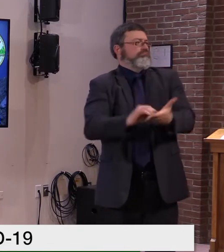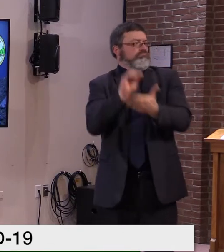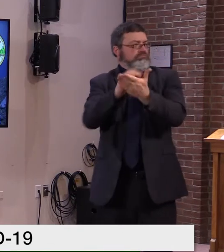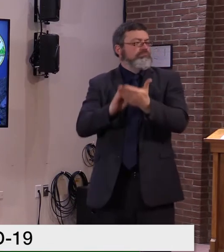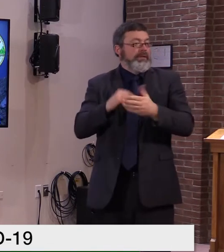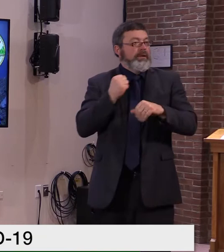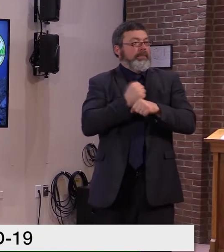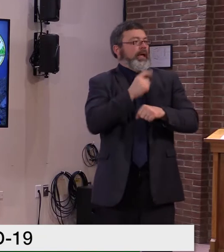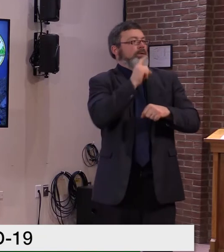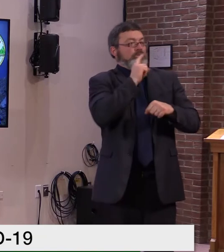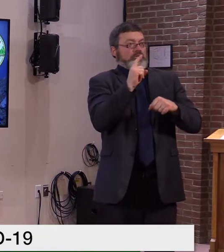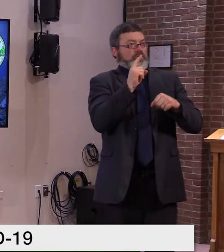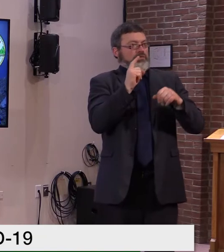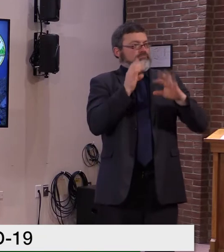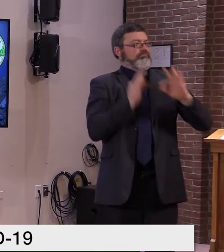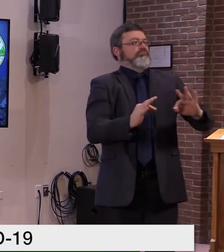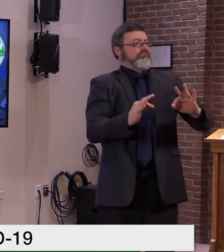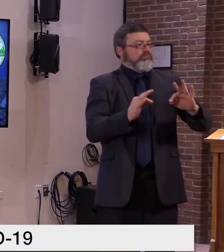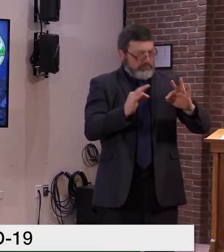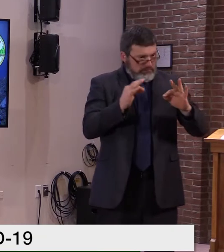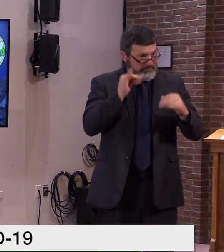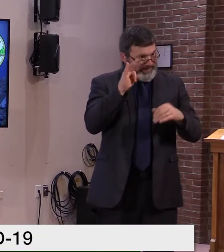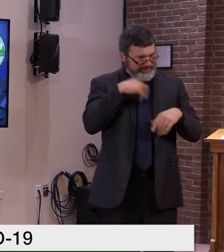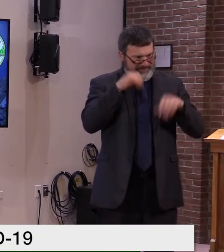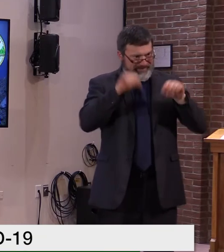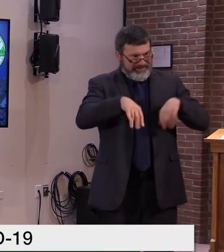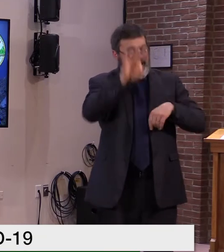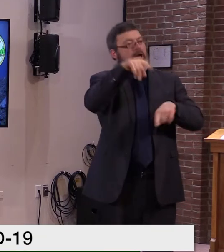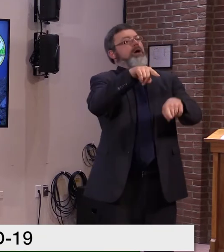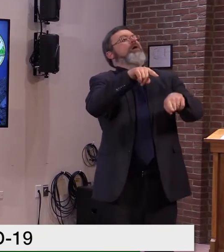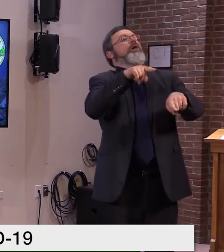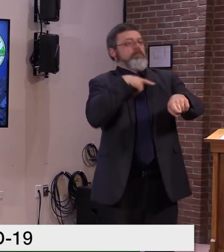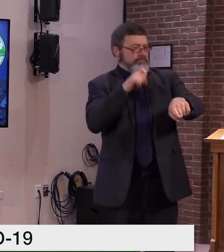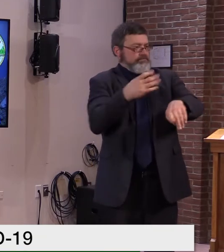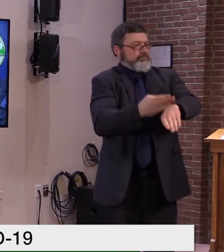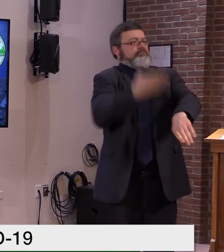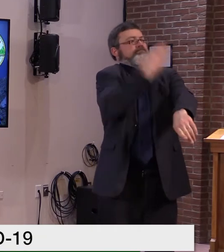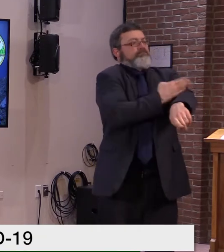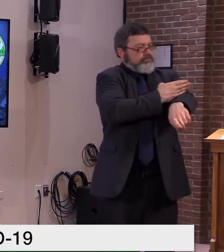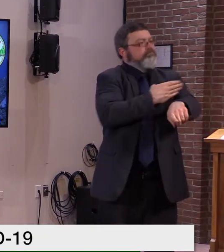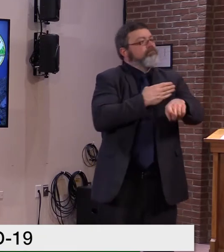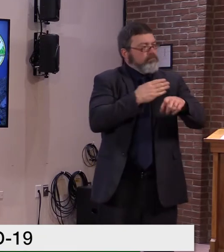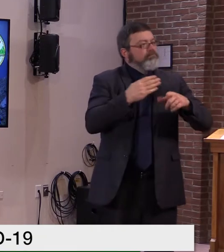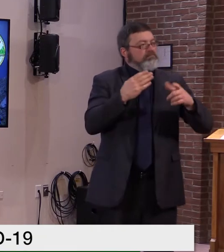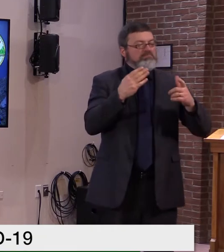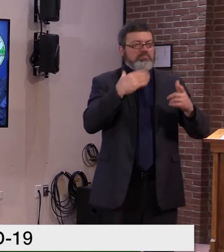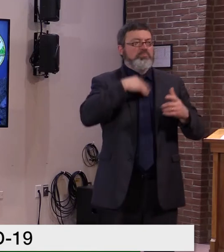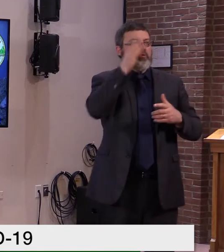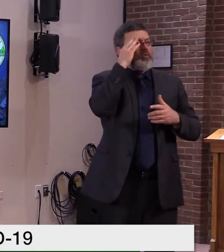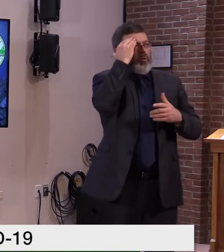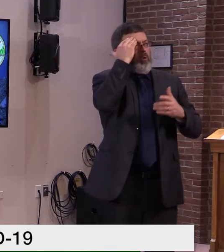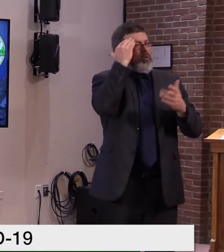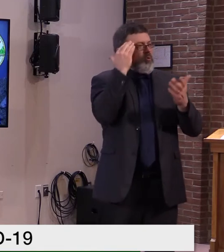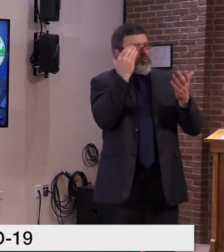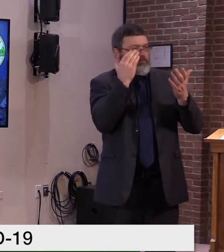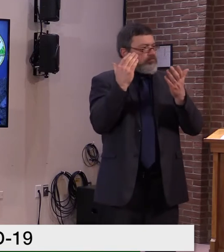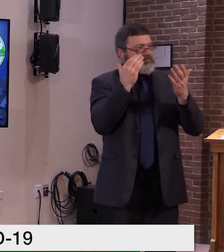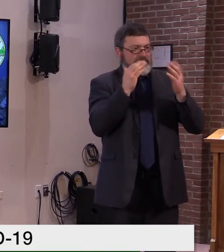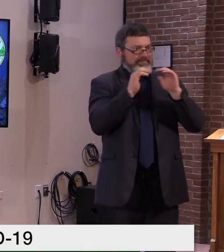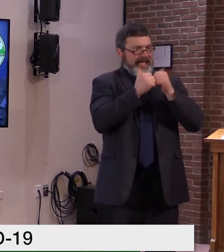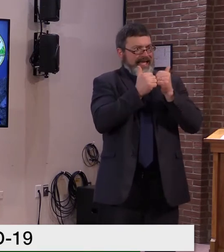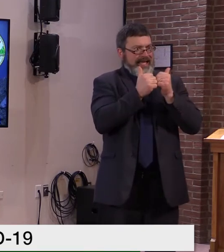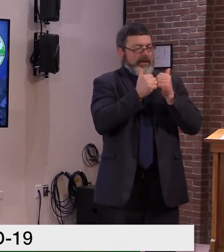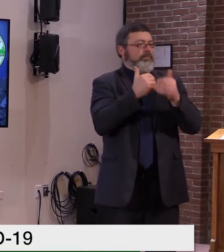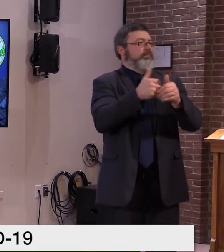need to be put in place to quickly inform us of a delay of a delivery to the lab. Additionally, we will be reviewing all